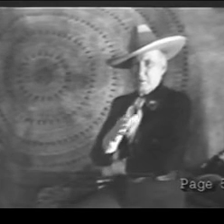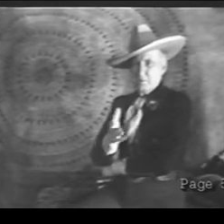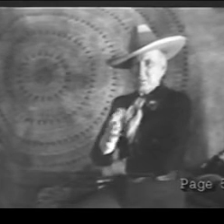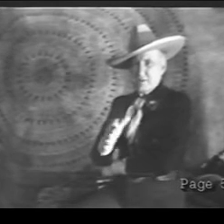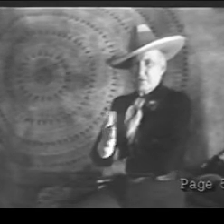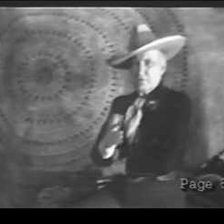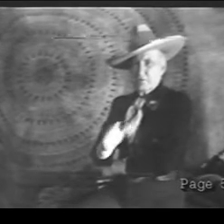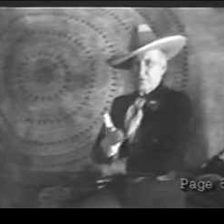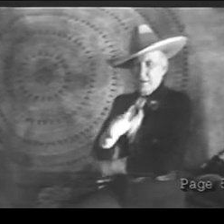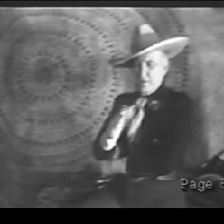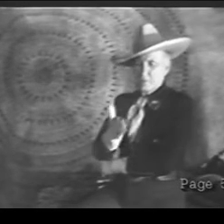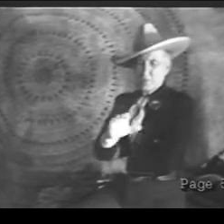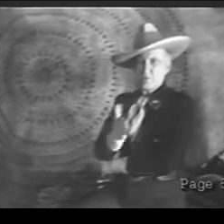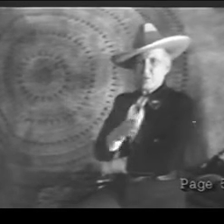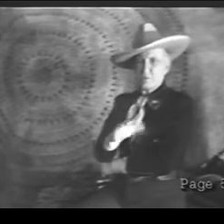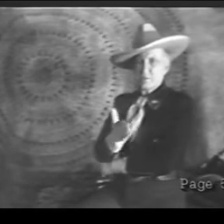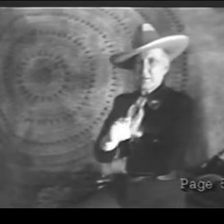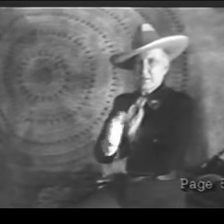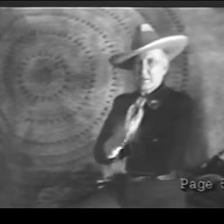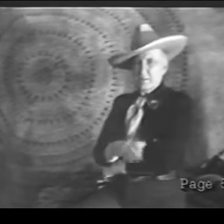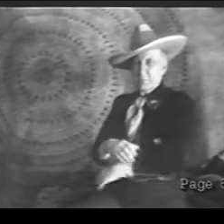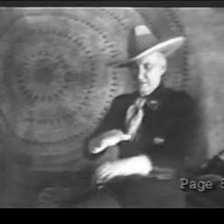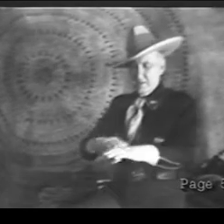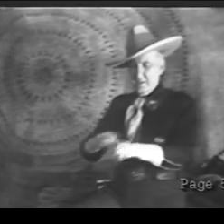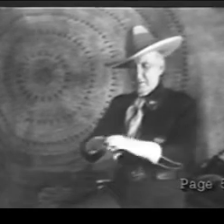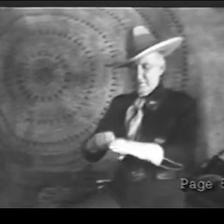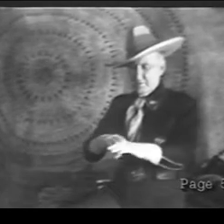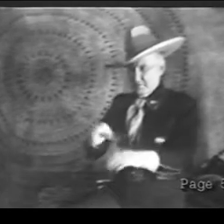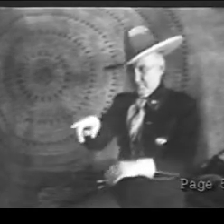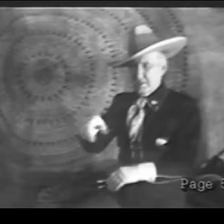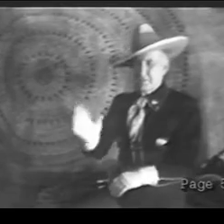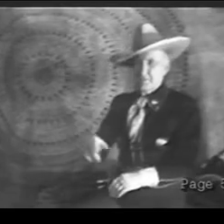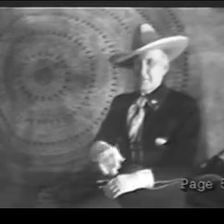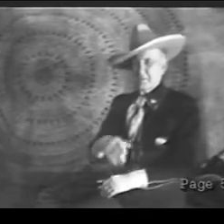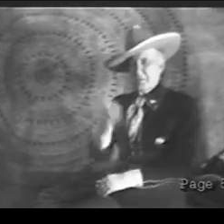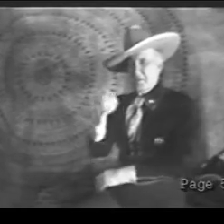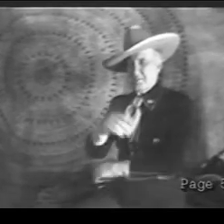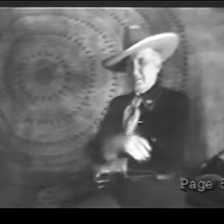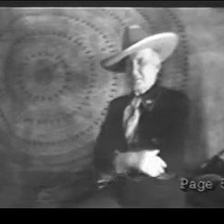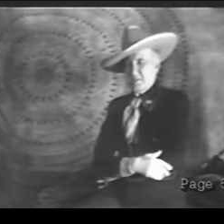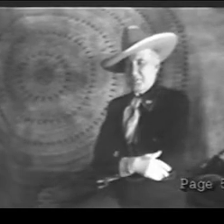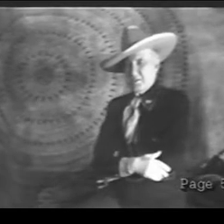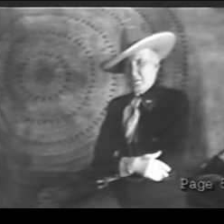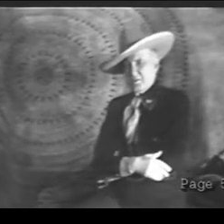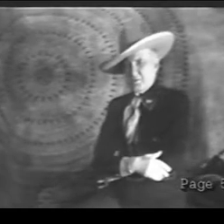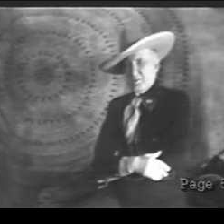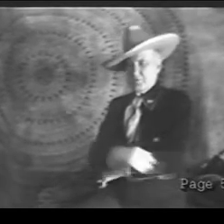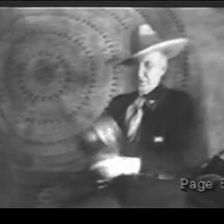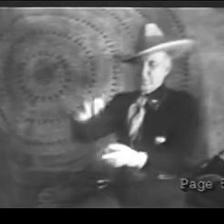you make the sign for so-and-so? How? Question, you see. How do you make the sign for that fellow? So they asked General Scott, what's the sign for the little